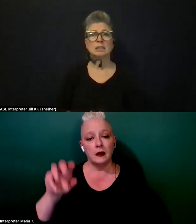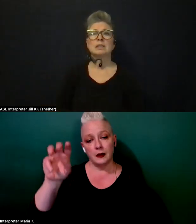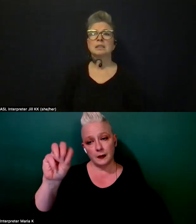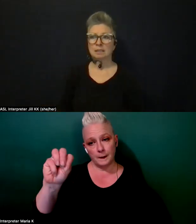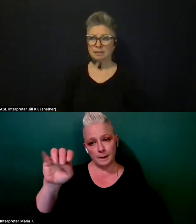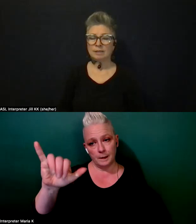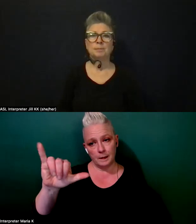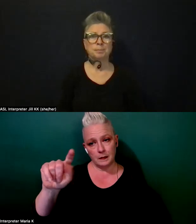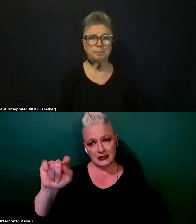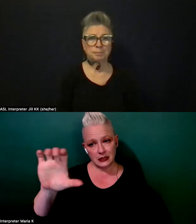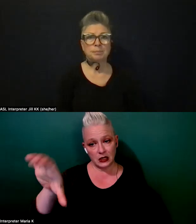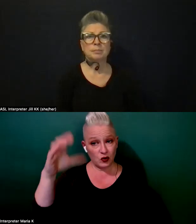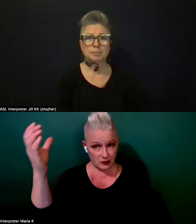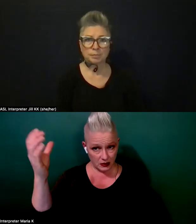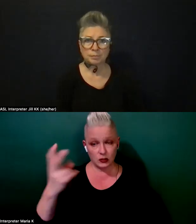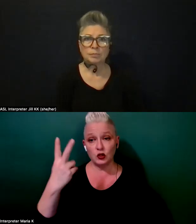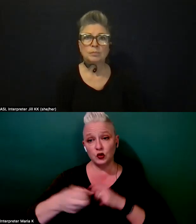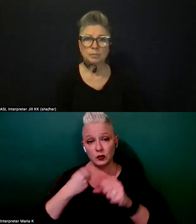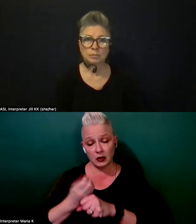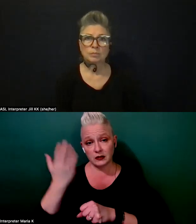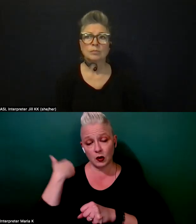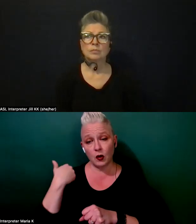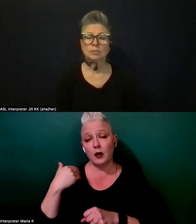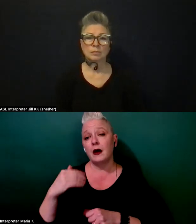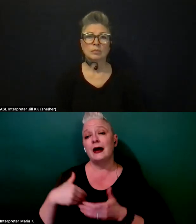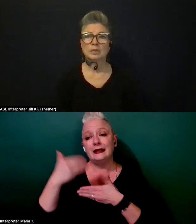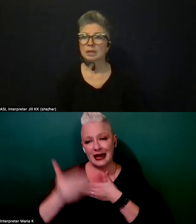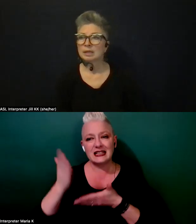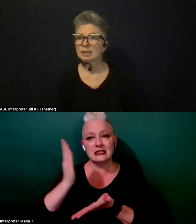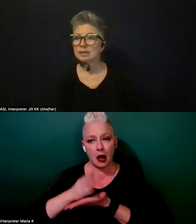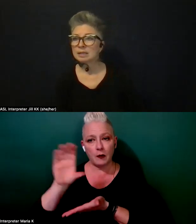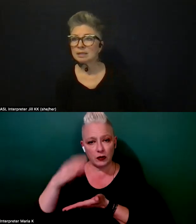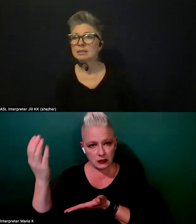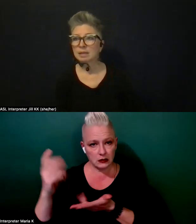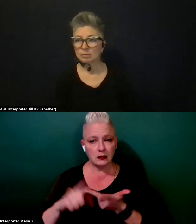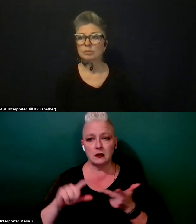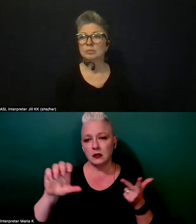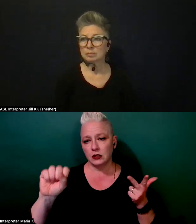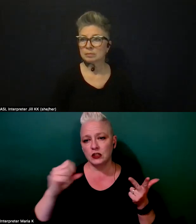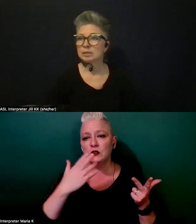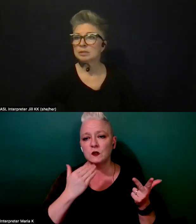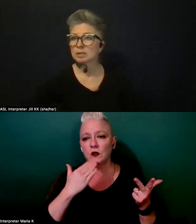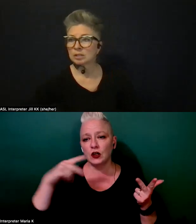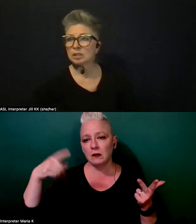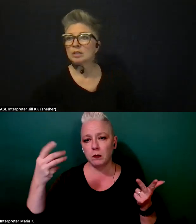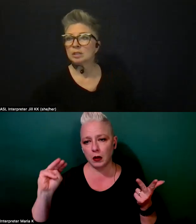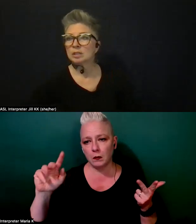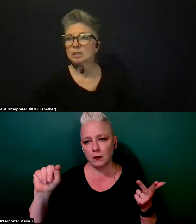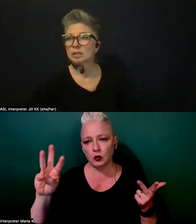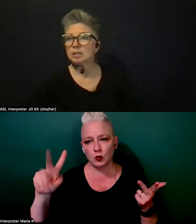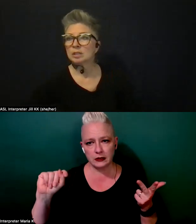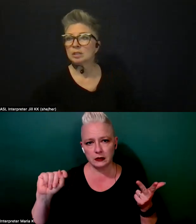this year. yeah, I think 2 years ago I did Next Stop Christmas and Sugarplum Twist. And yeah, so I've done seven